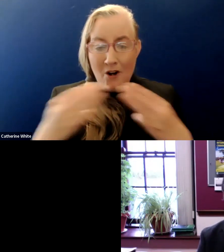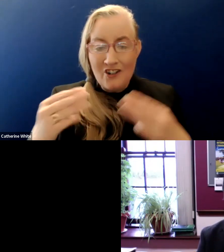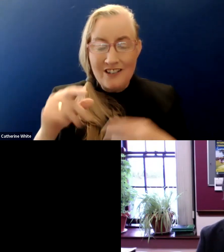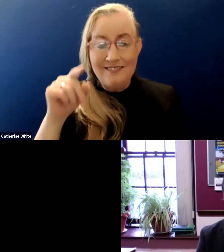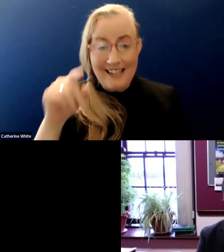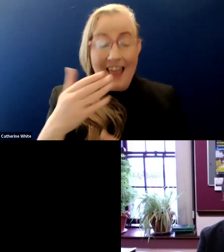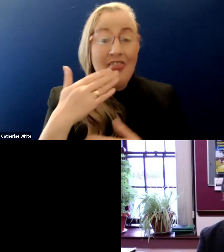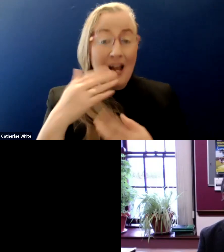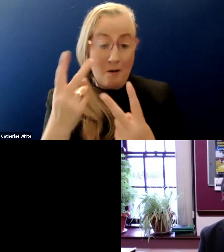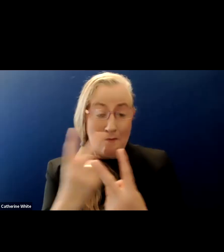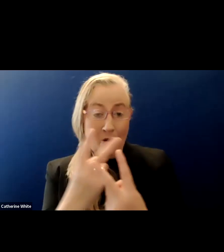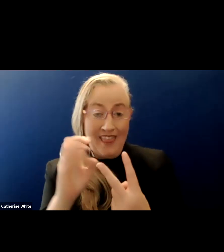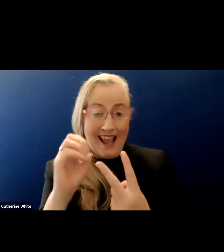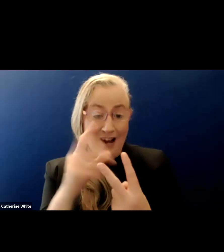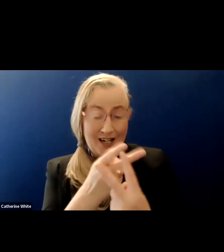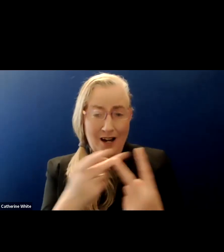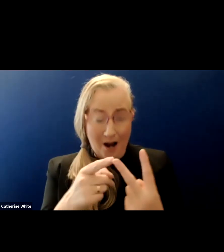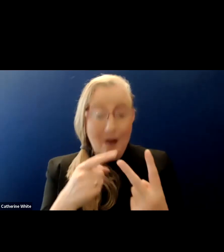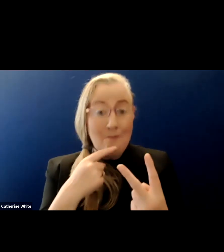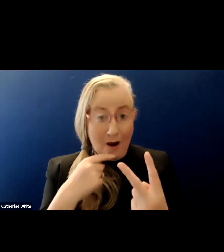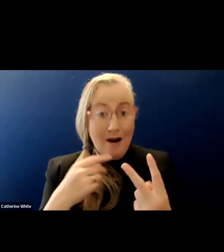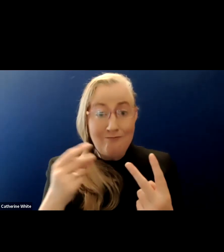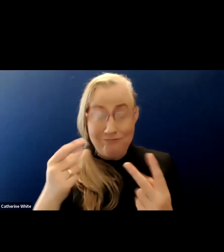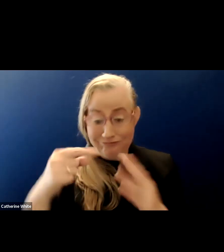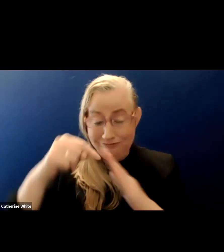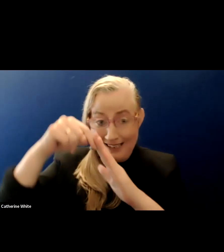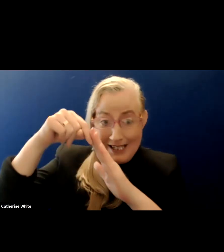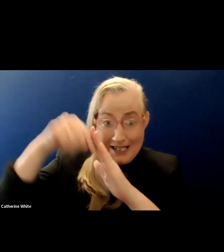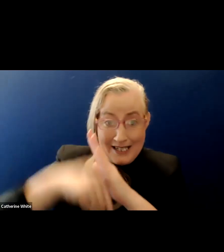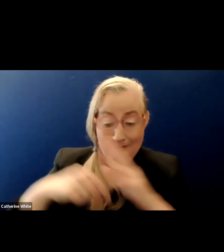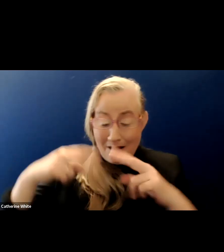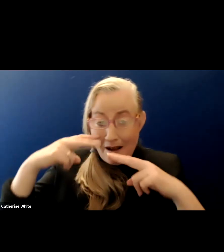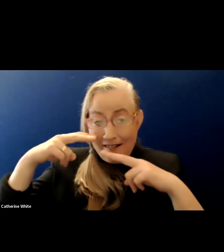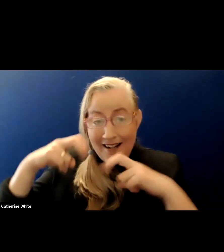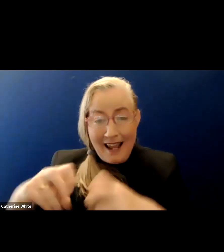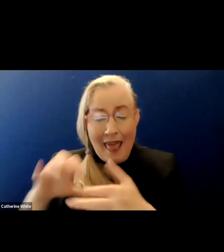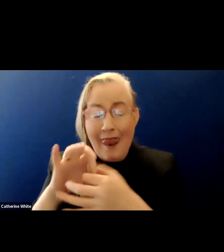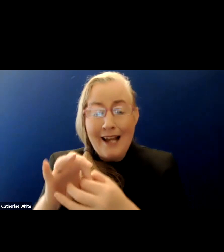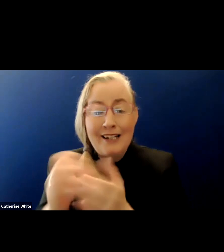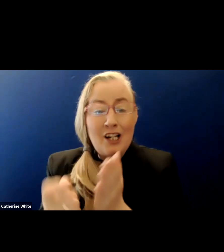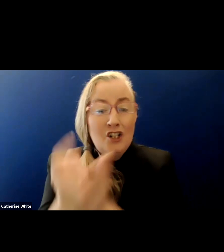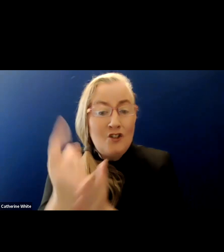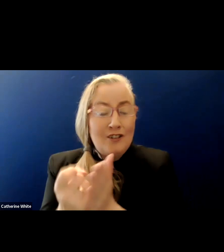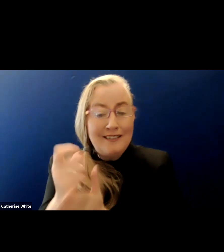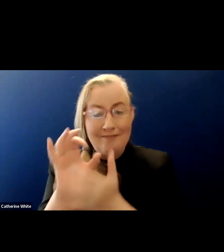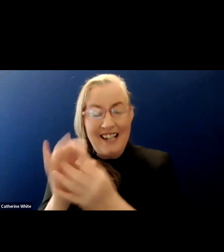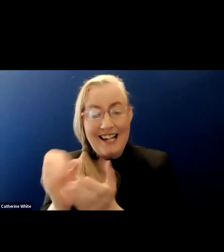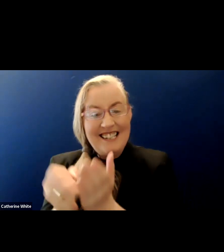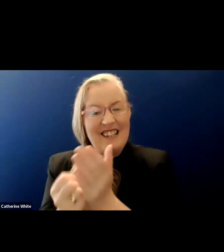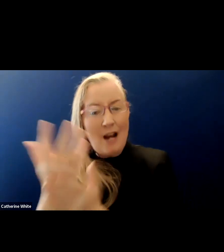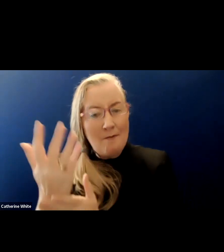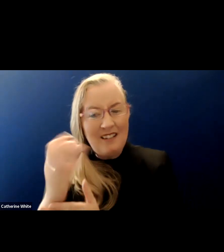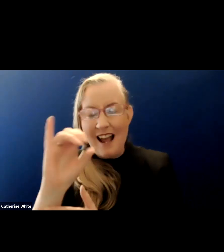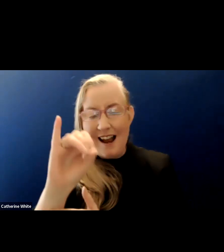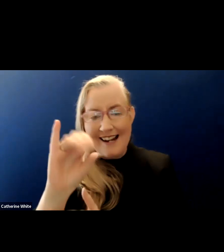Aaron as well for really going in a much deeper look at some of the issues arising in relation to developments at the